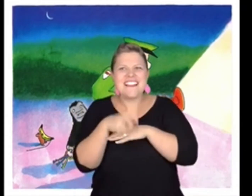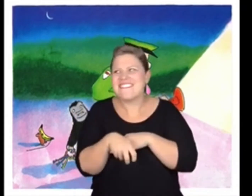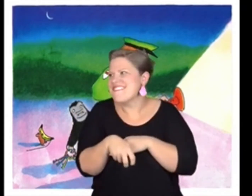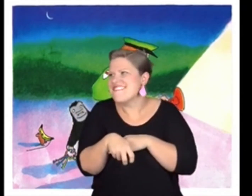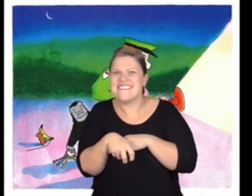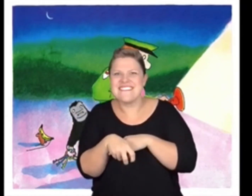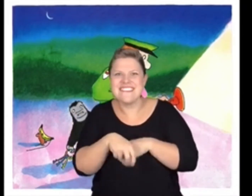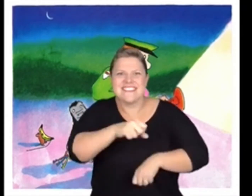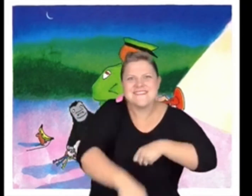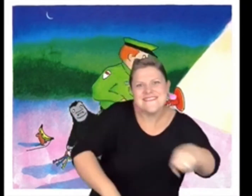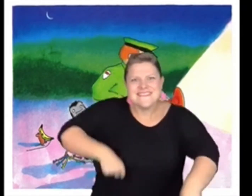The gorilla